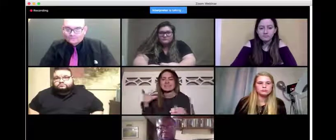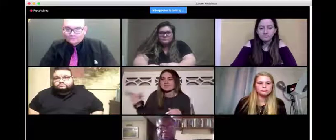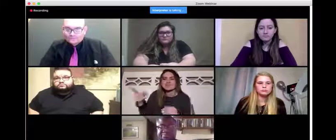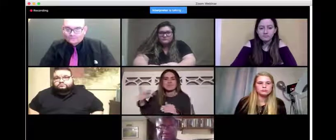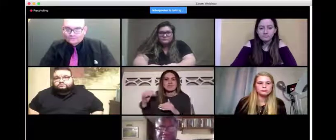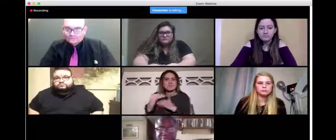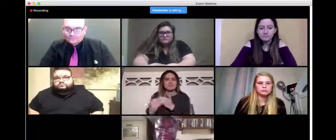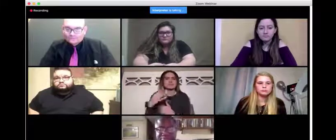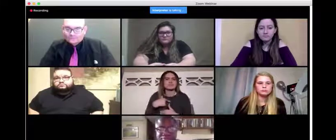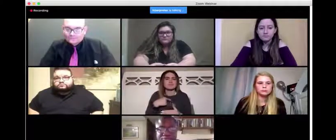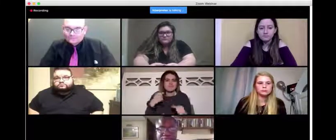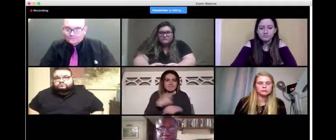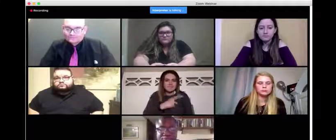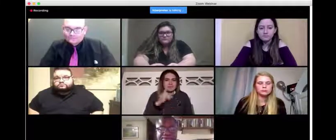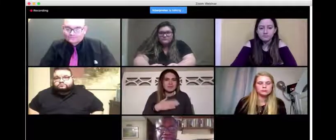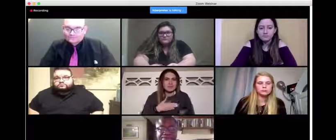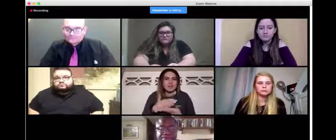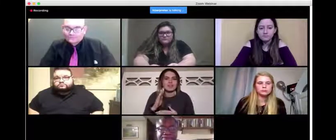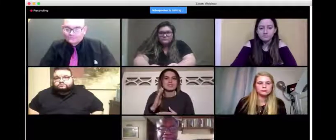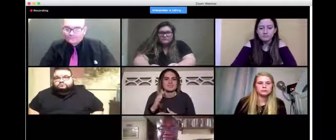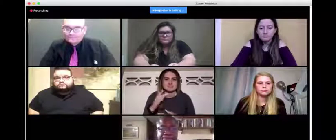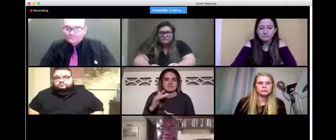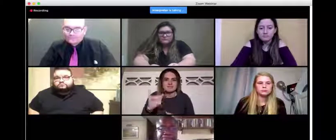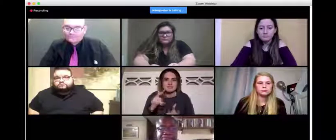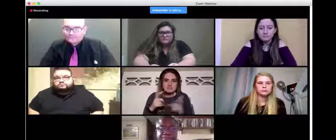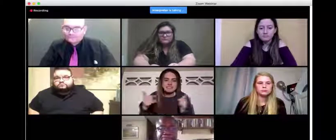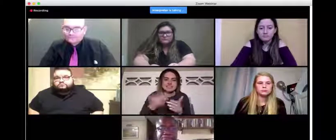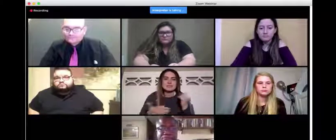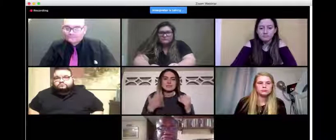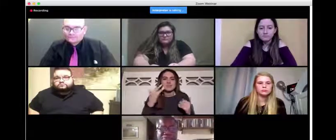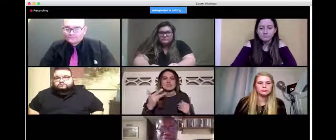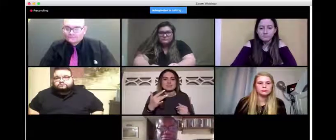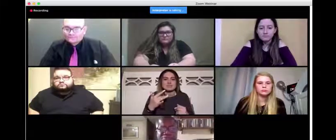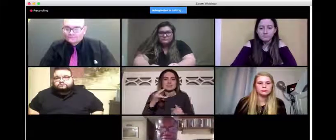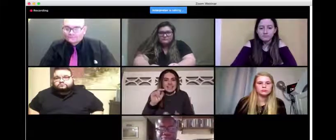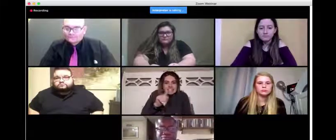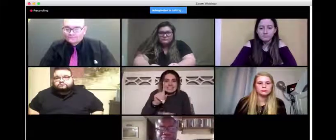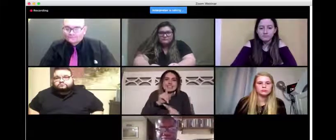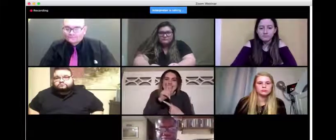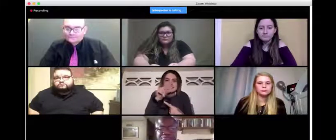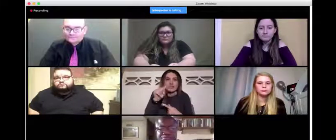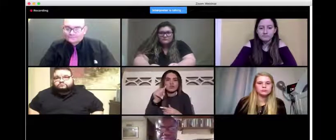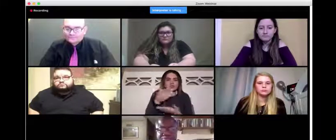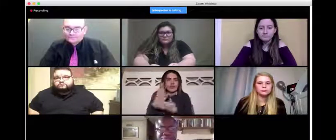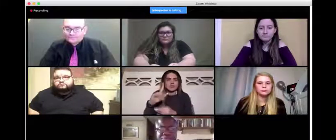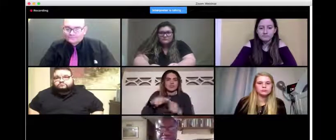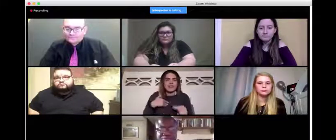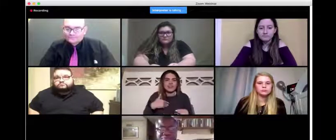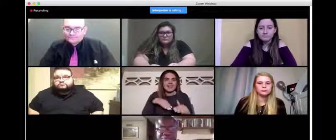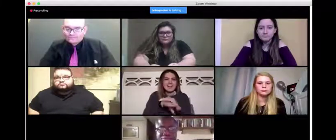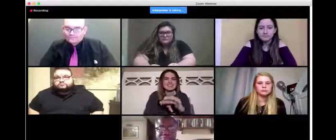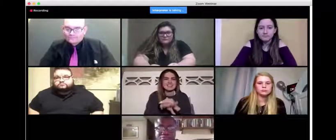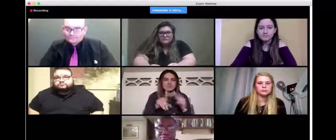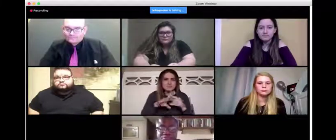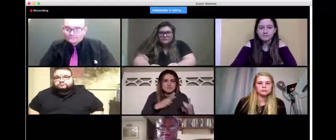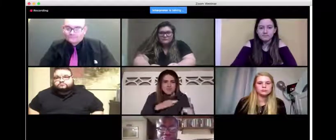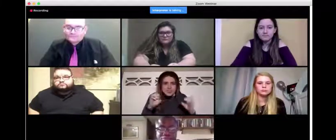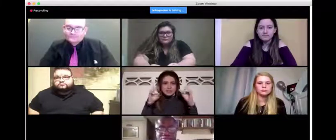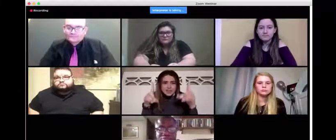very important because, it's very, very important that we have rights to education, to my own, influence my own world and